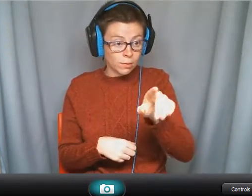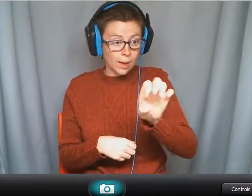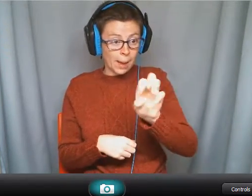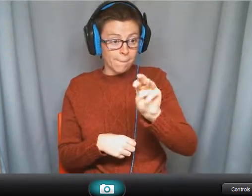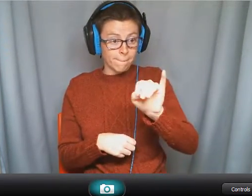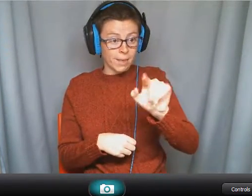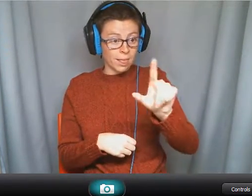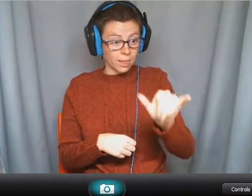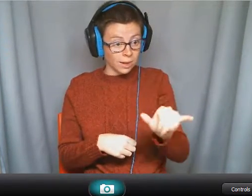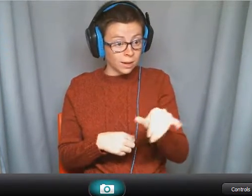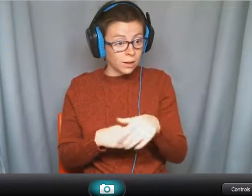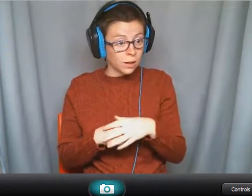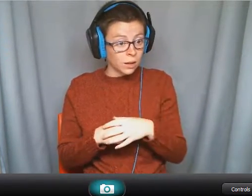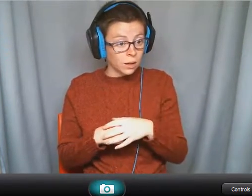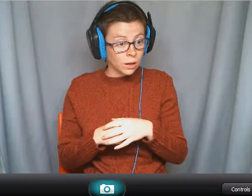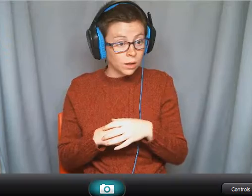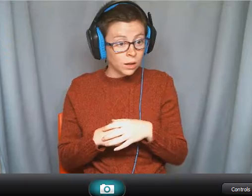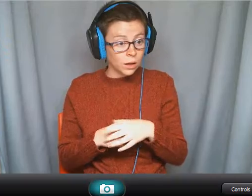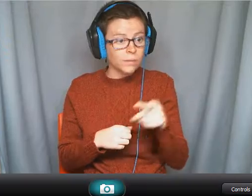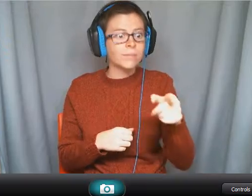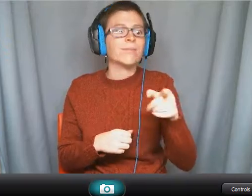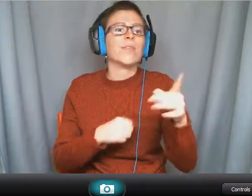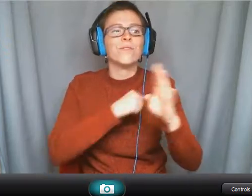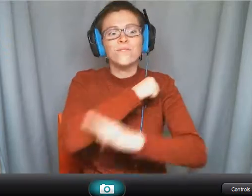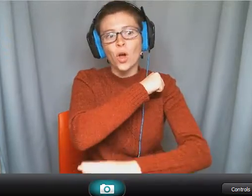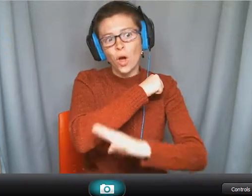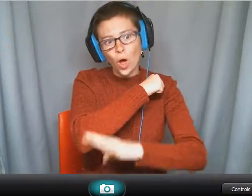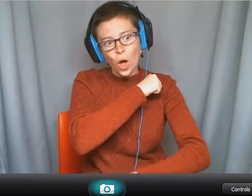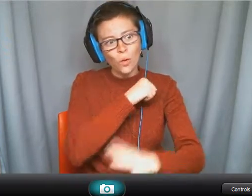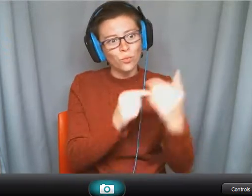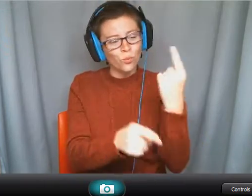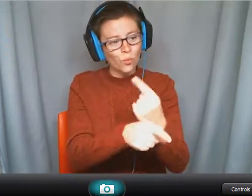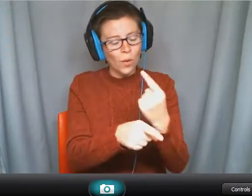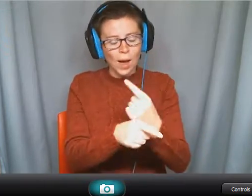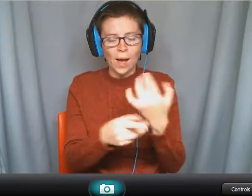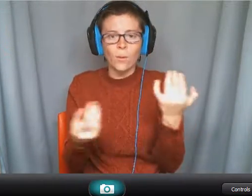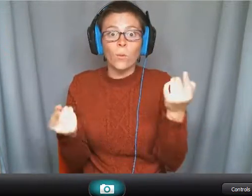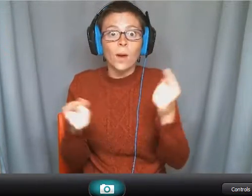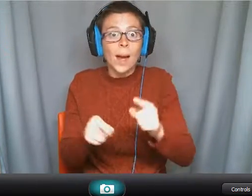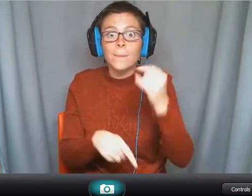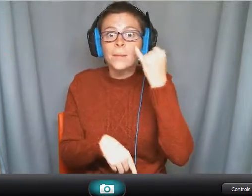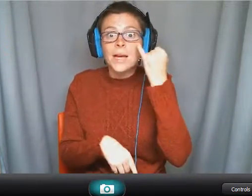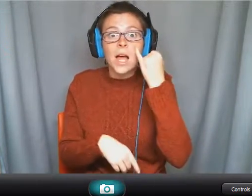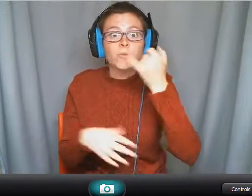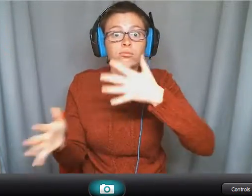And it can, in the fall, right. What happens when it's windy in the fall?